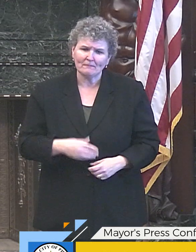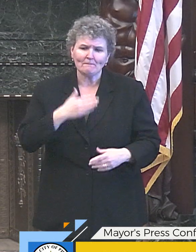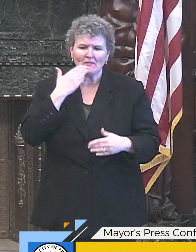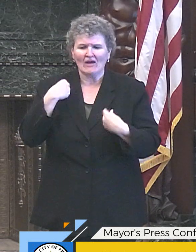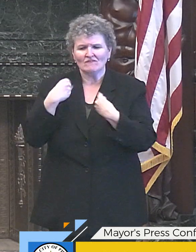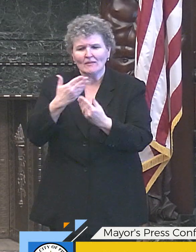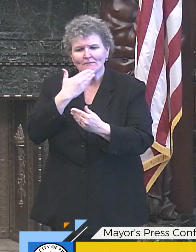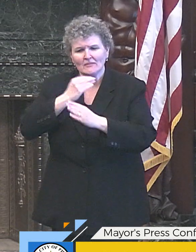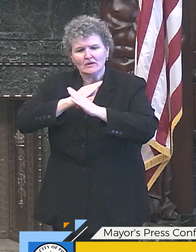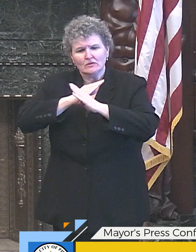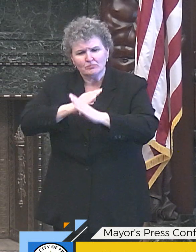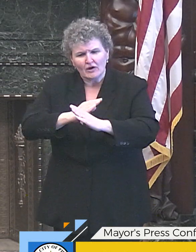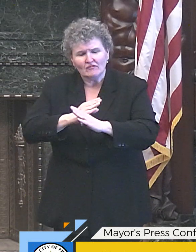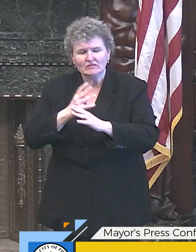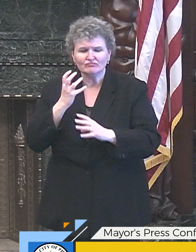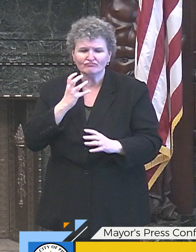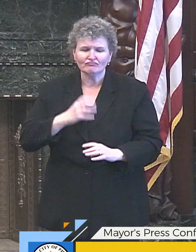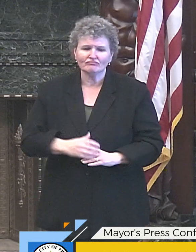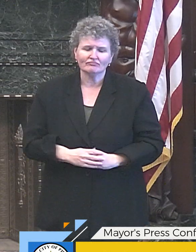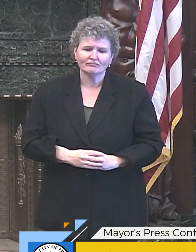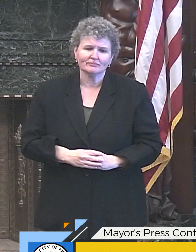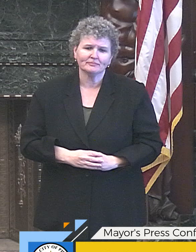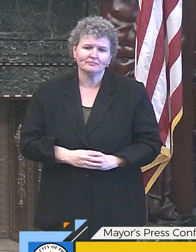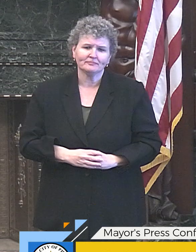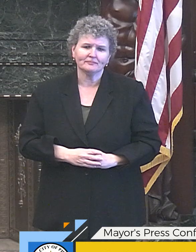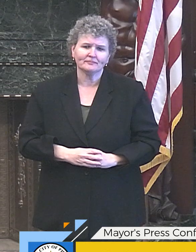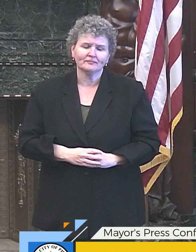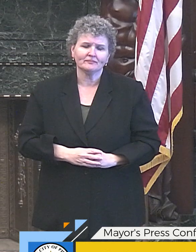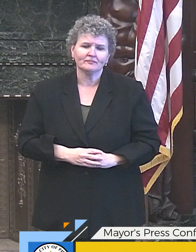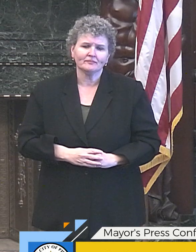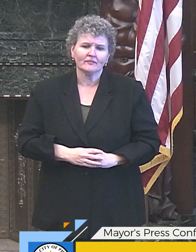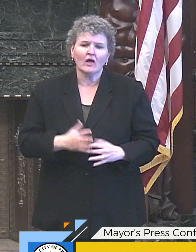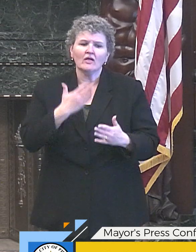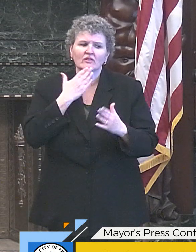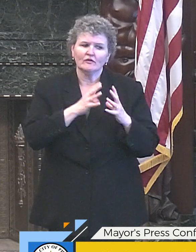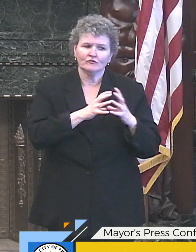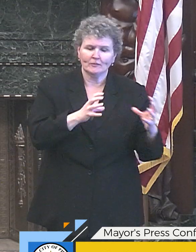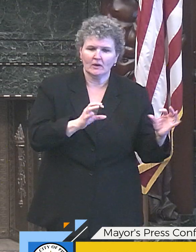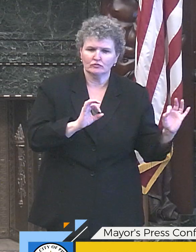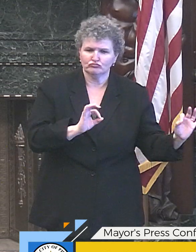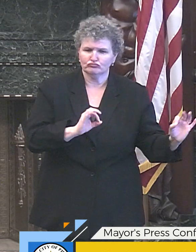from the spread of this illness. Thank you very much.